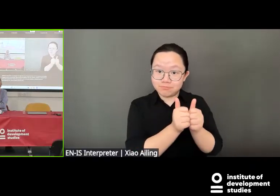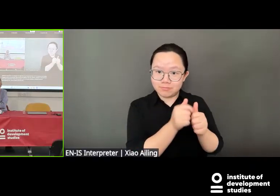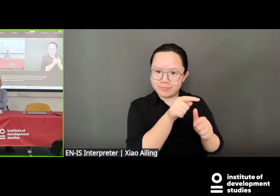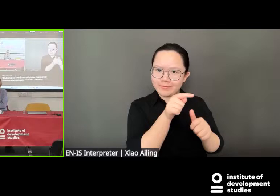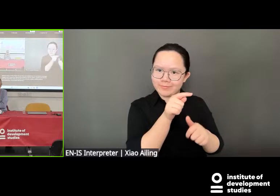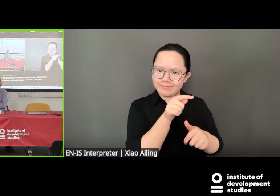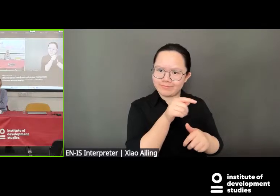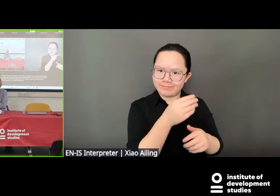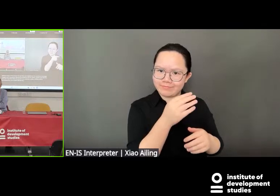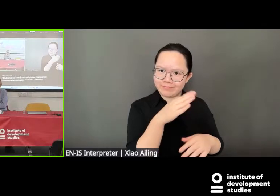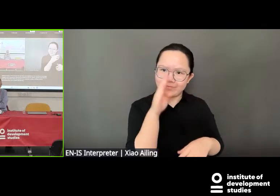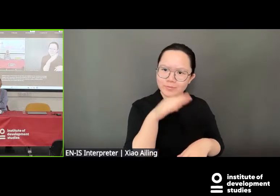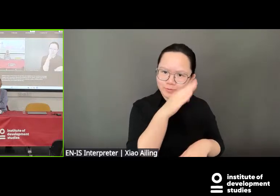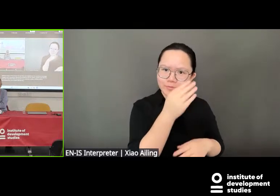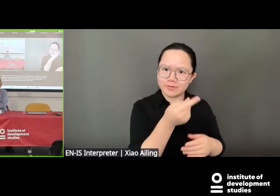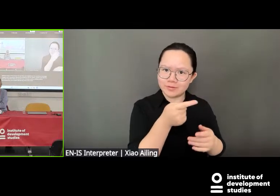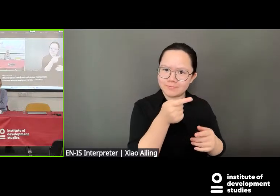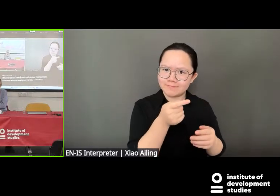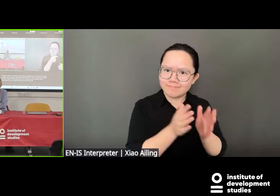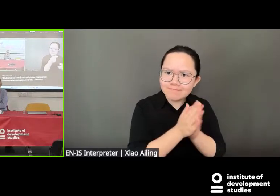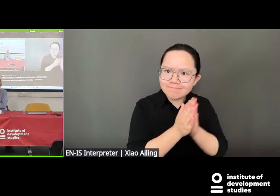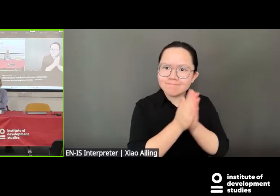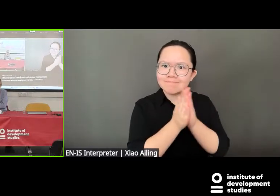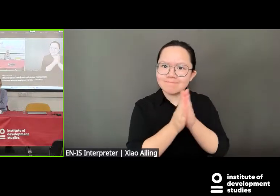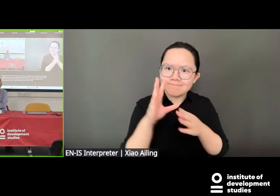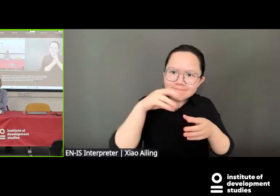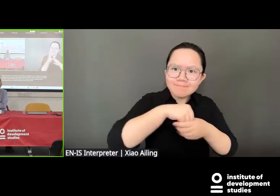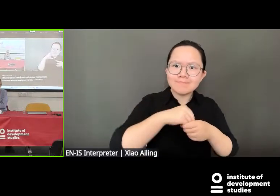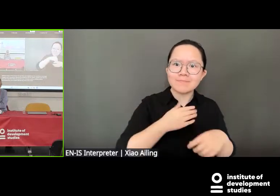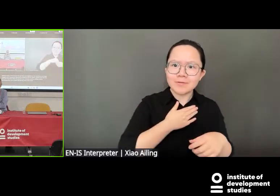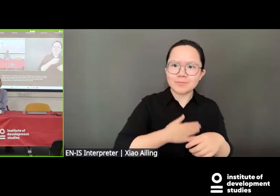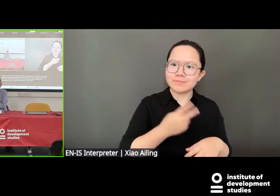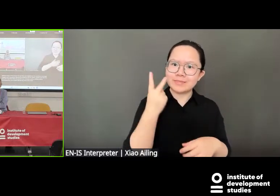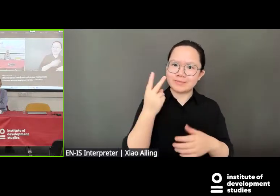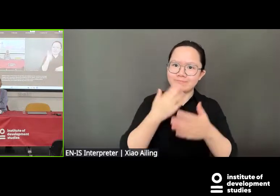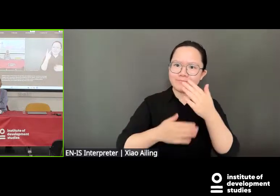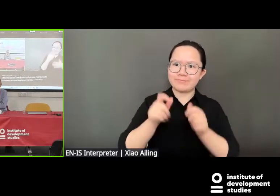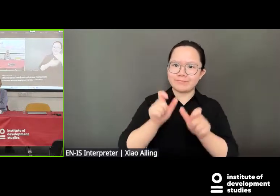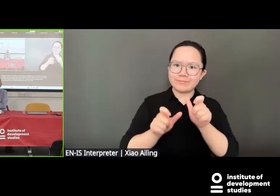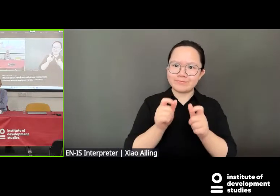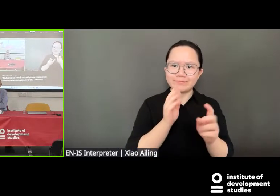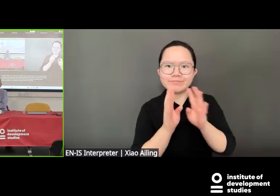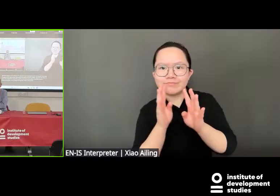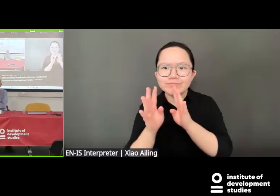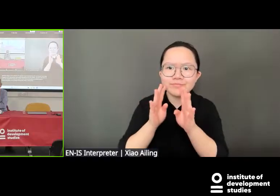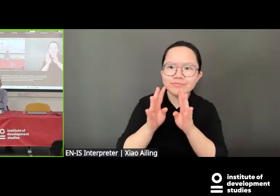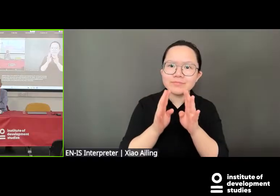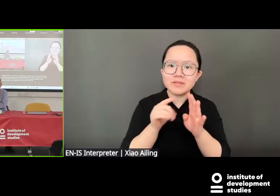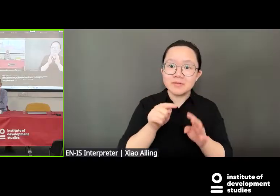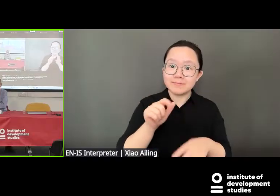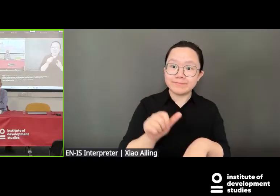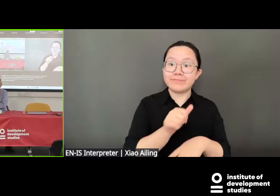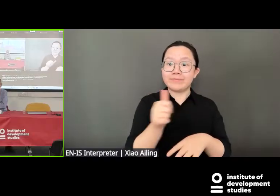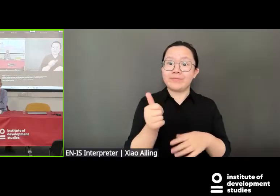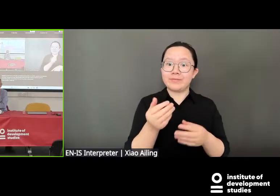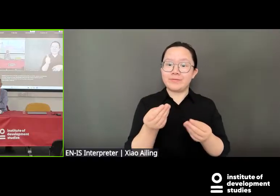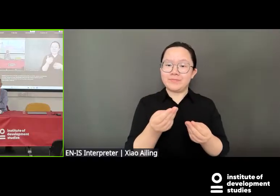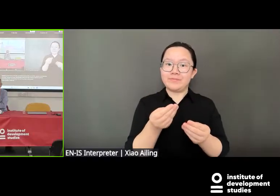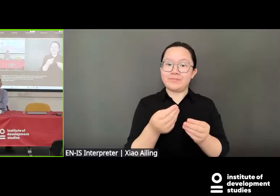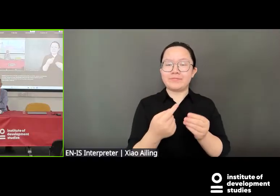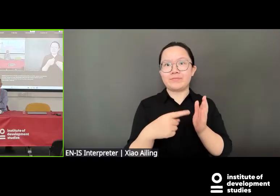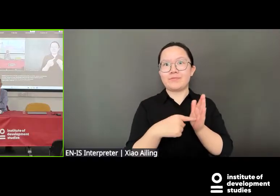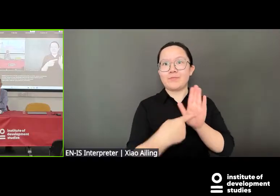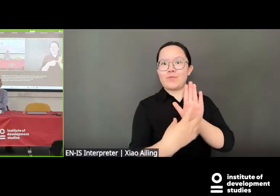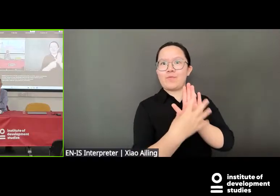model. It gave people a different understanding of what children with disabilities might achieve in the future and that